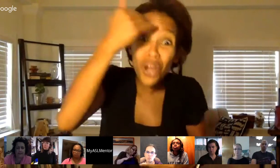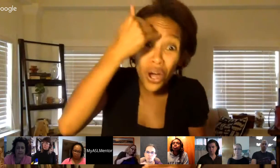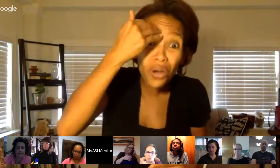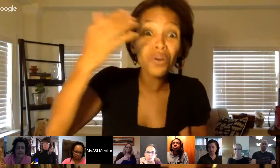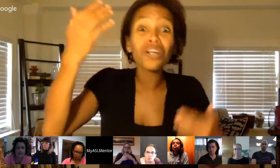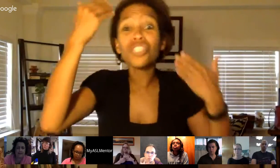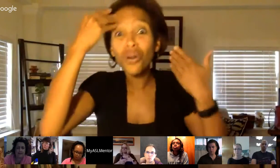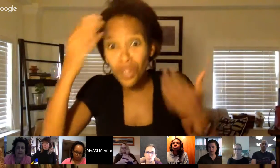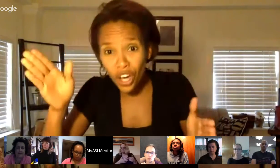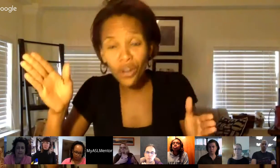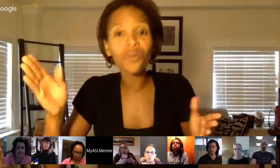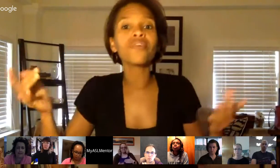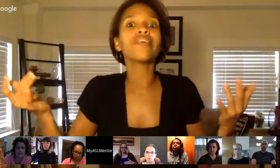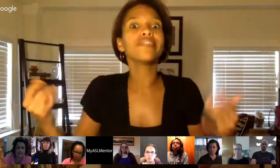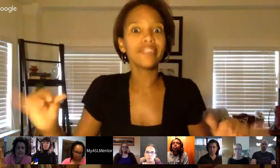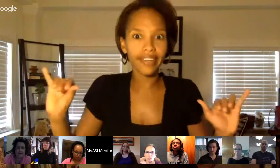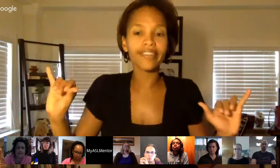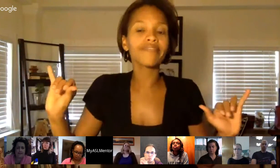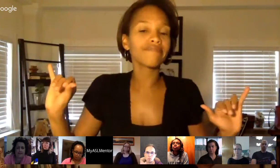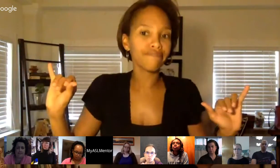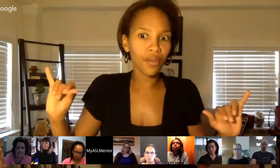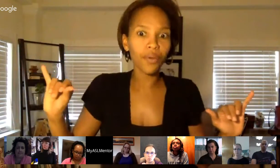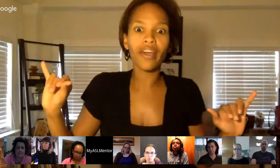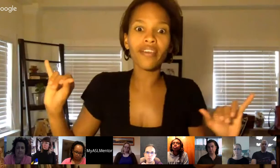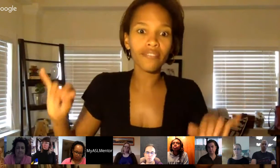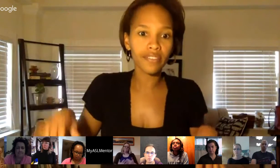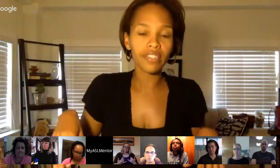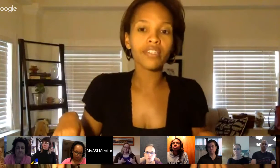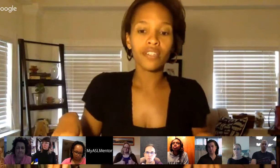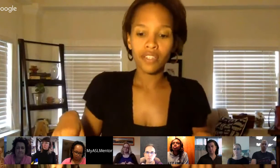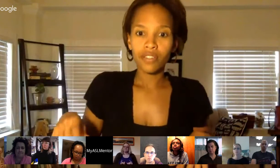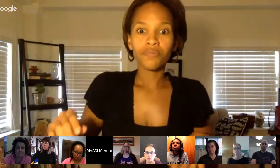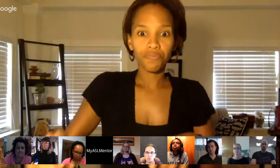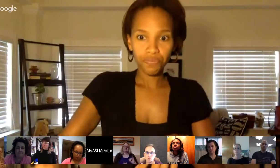you know, don't know, still, okay?